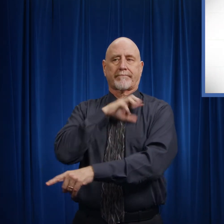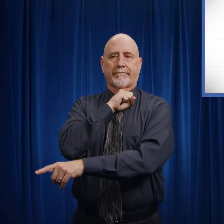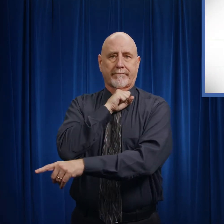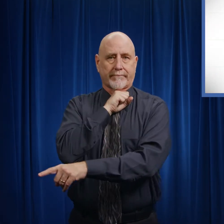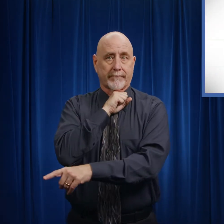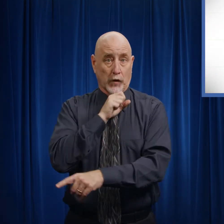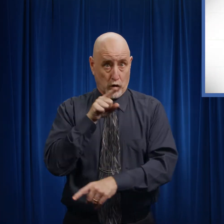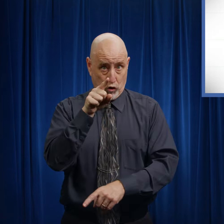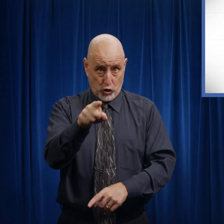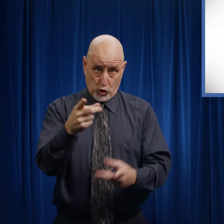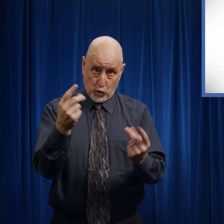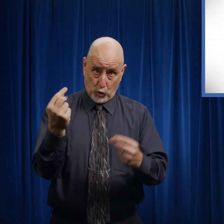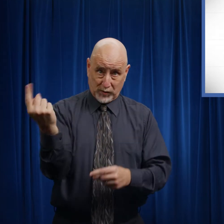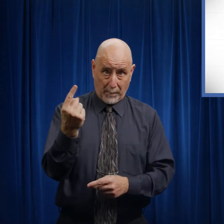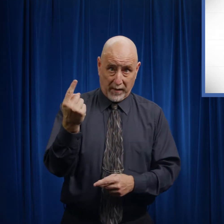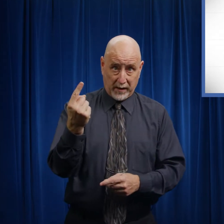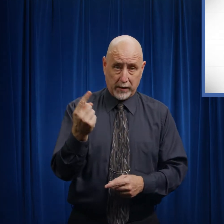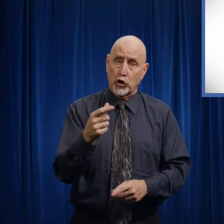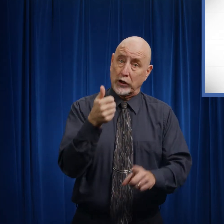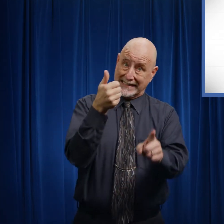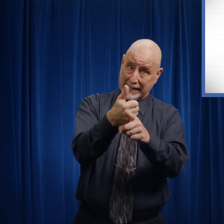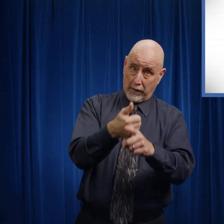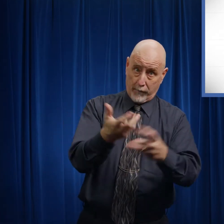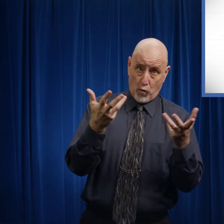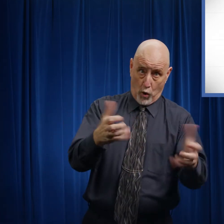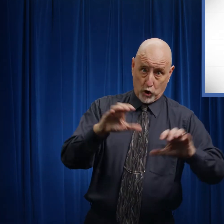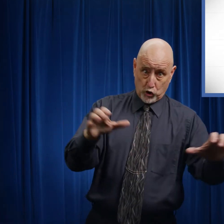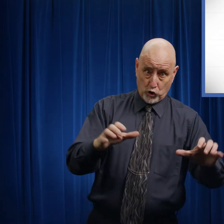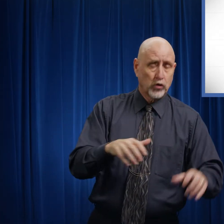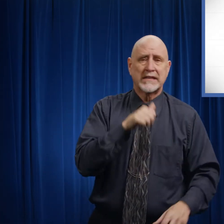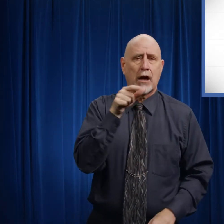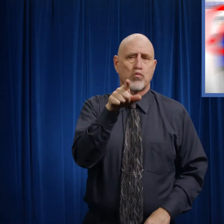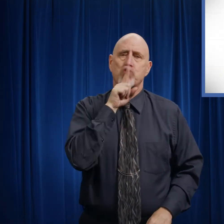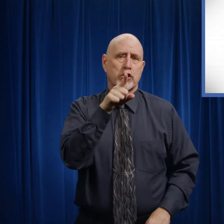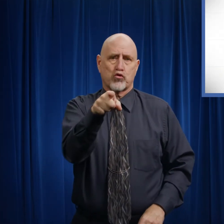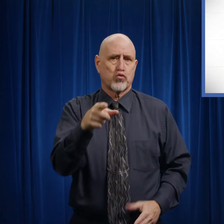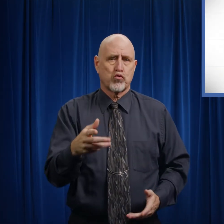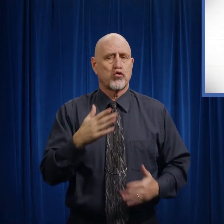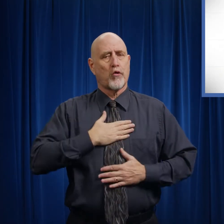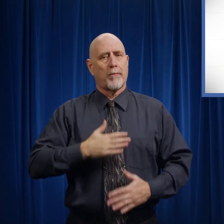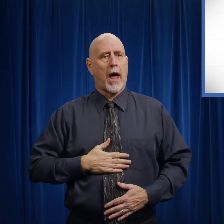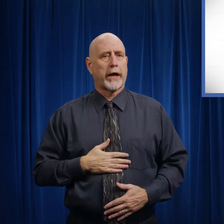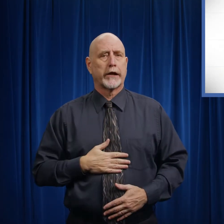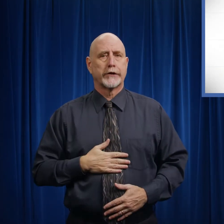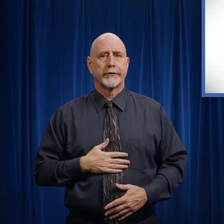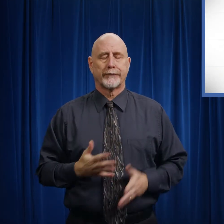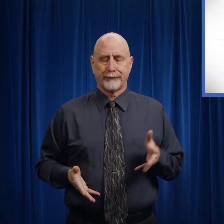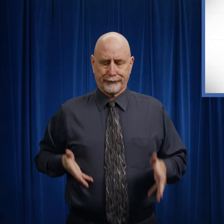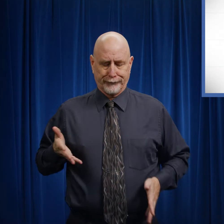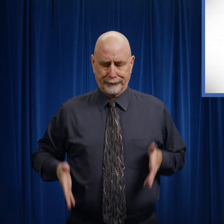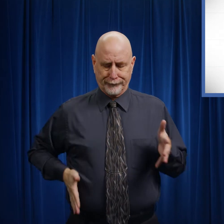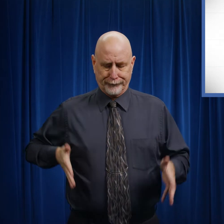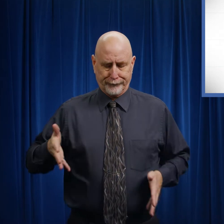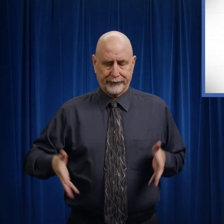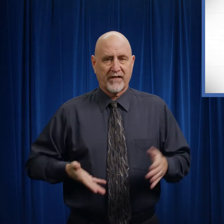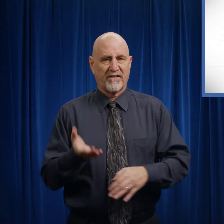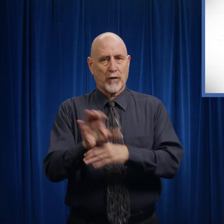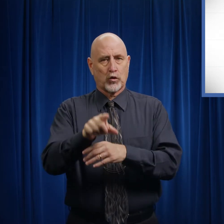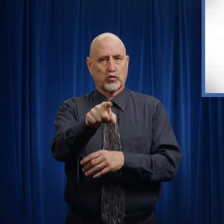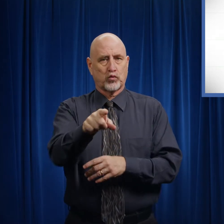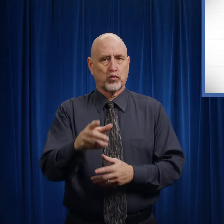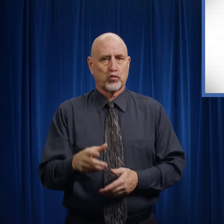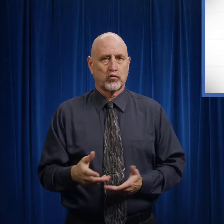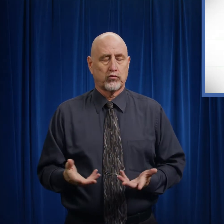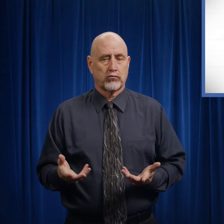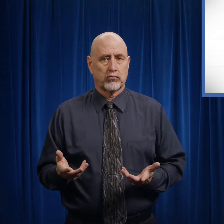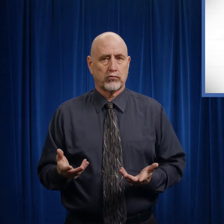to say that when you do something, it's not really you doing it. It's your body forcing